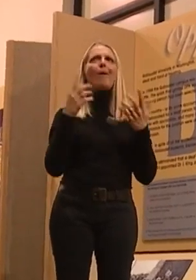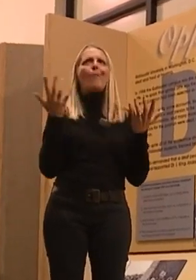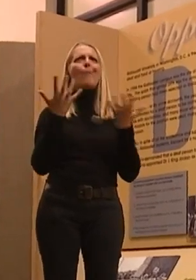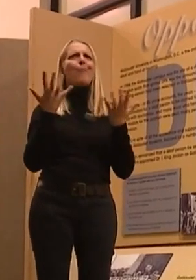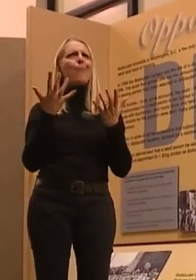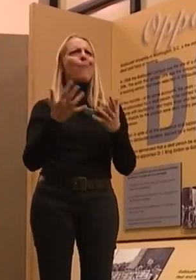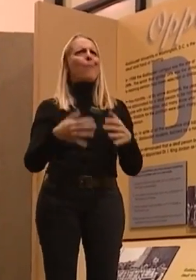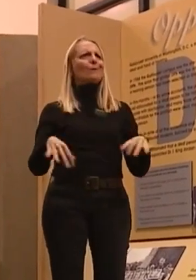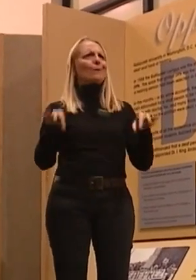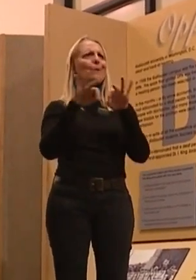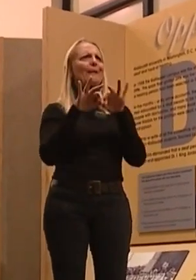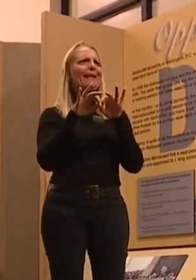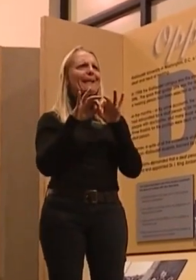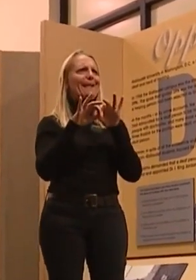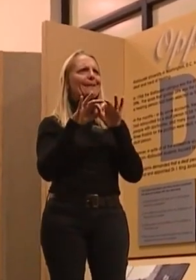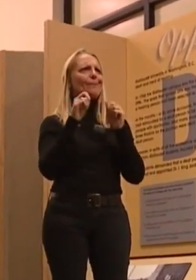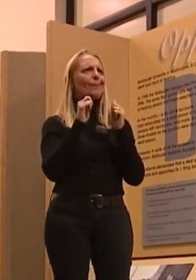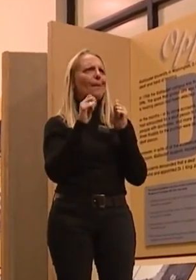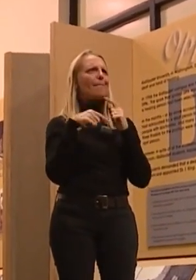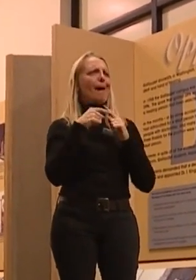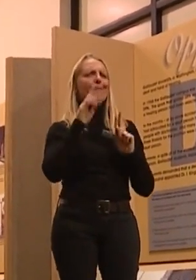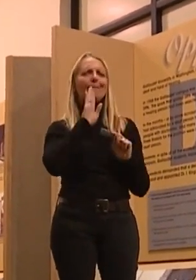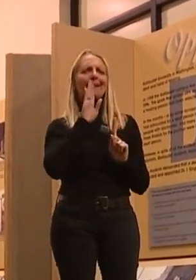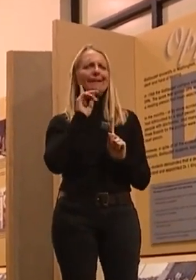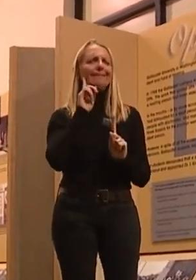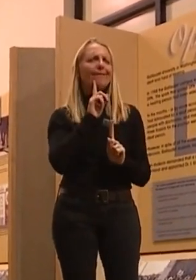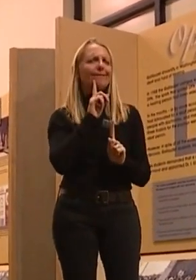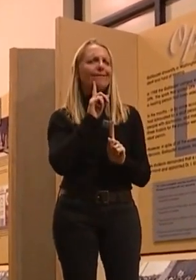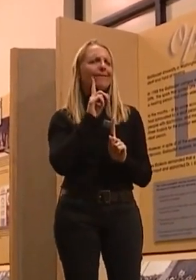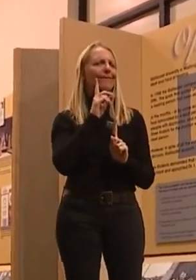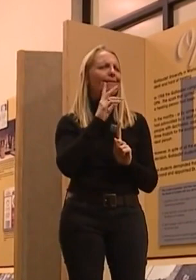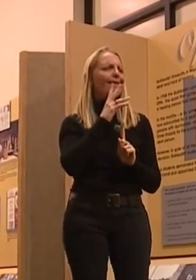about what's unique, about being deaf,